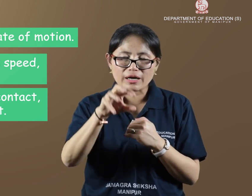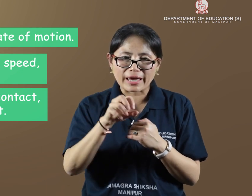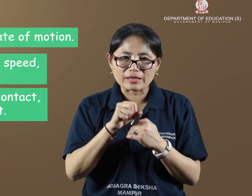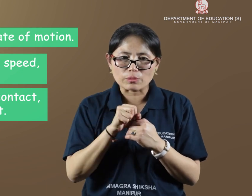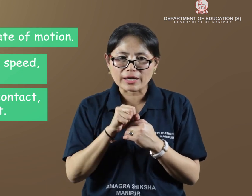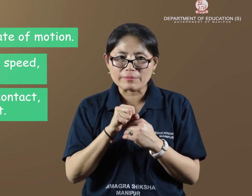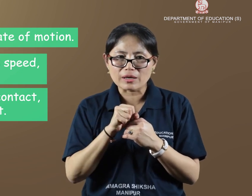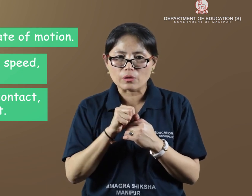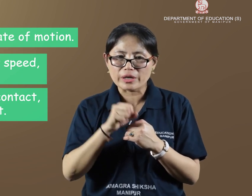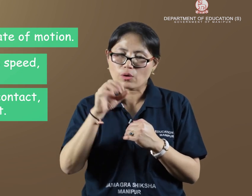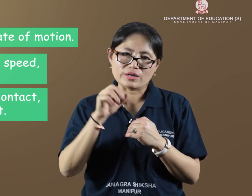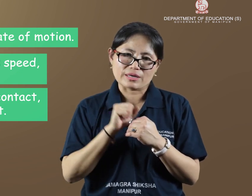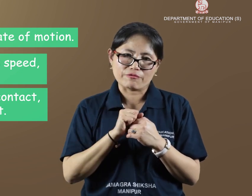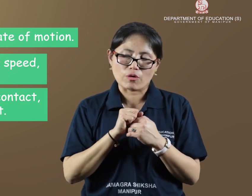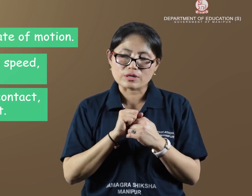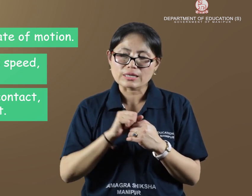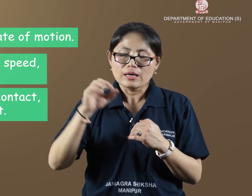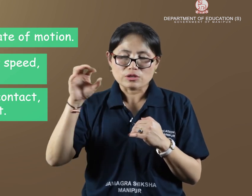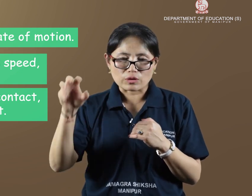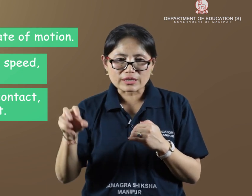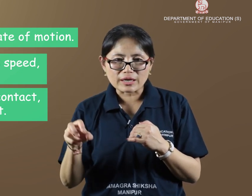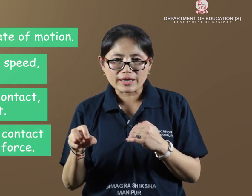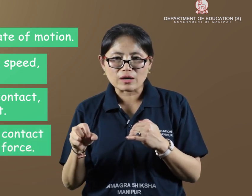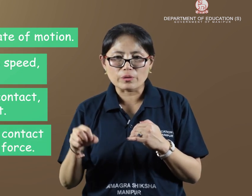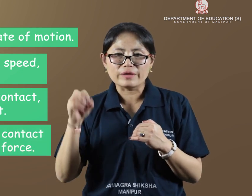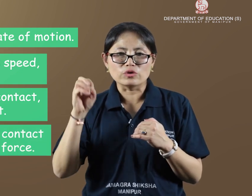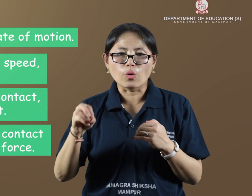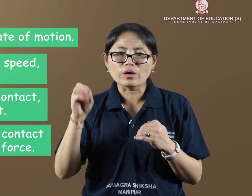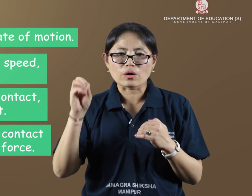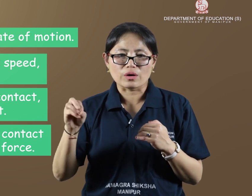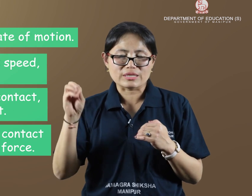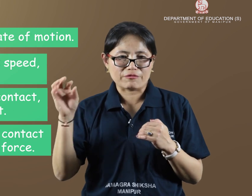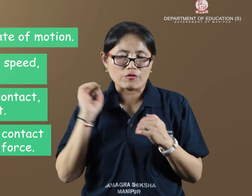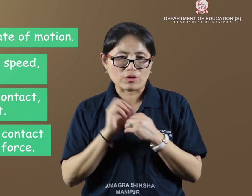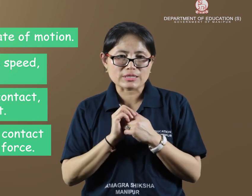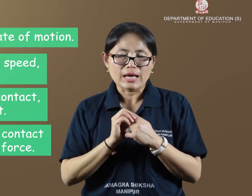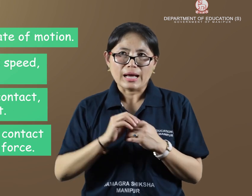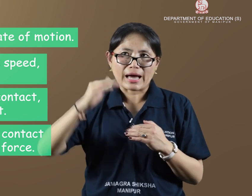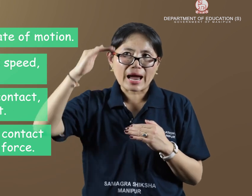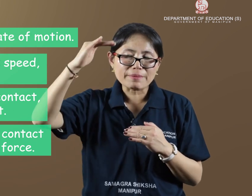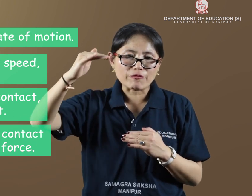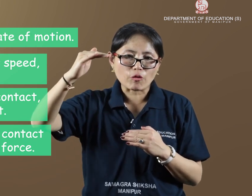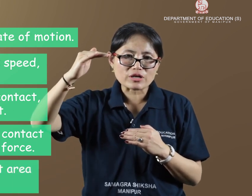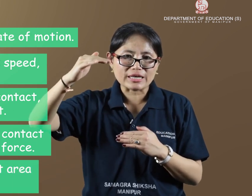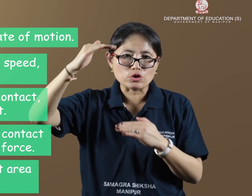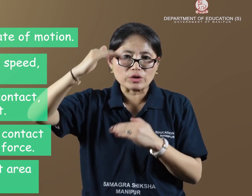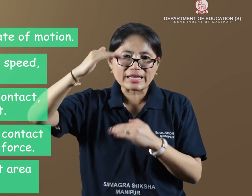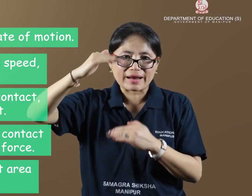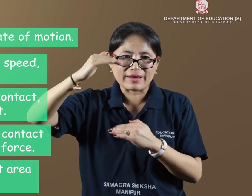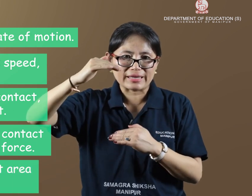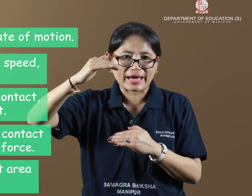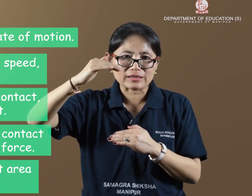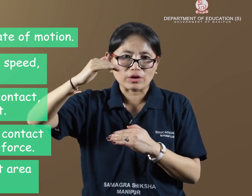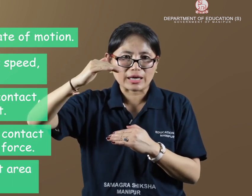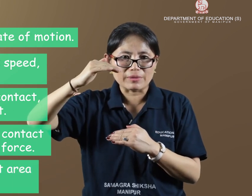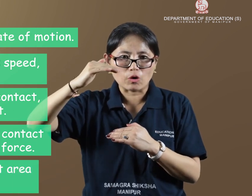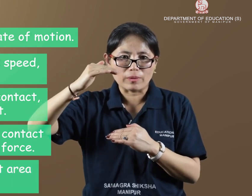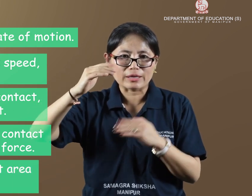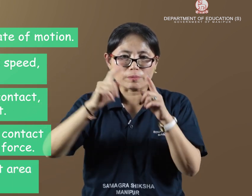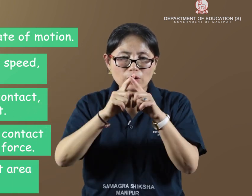ga ek tomna kaiming kawi contact force soknara ga kai kawi non contact force ad hai ba force na unit area da ek tor kaiming kawba atopa